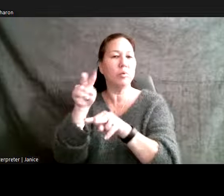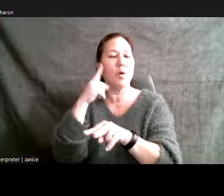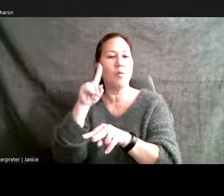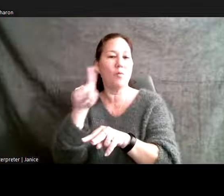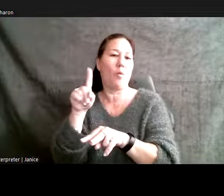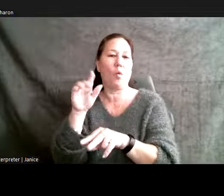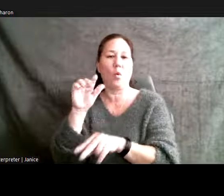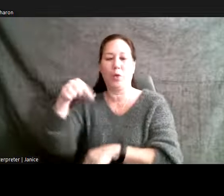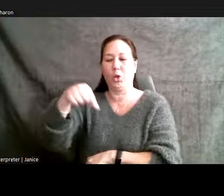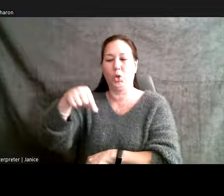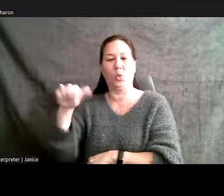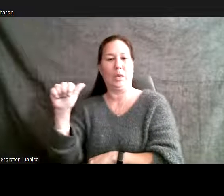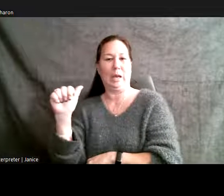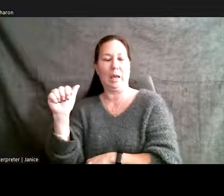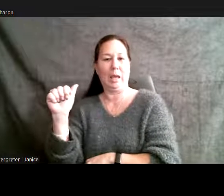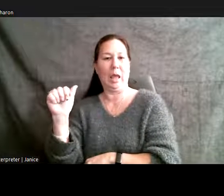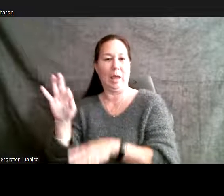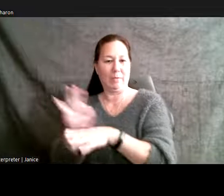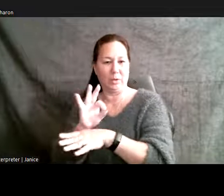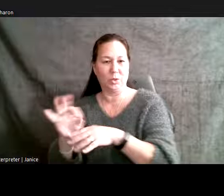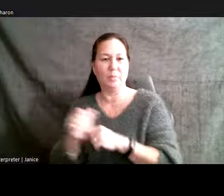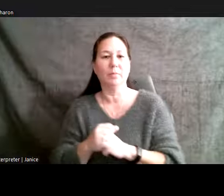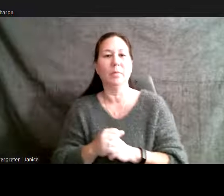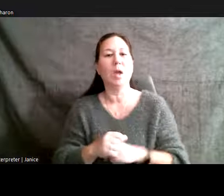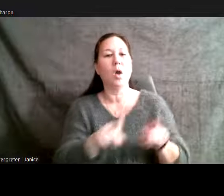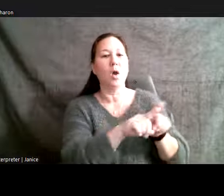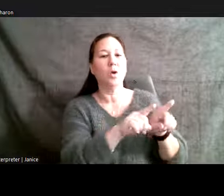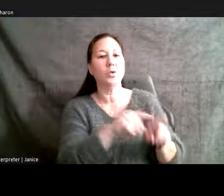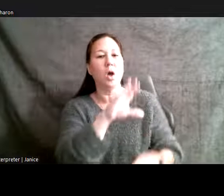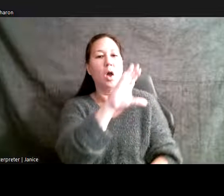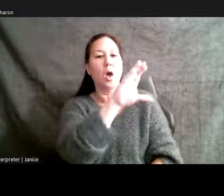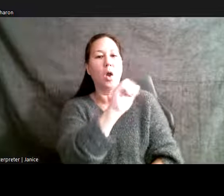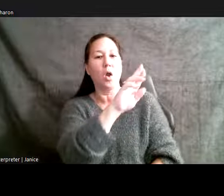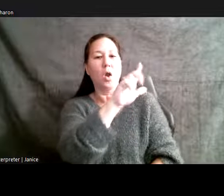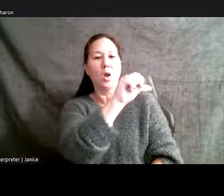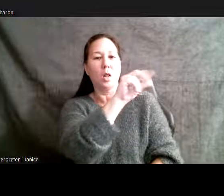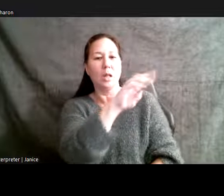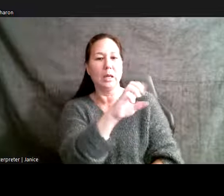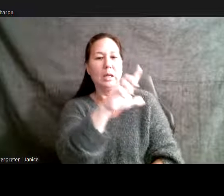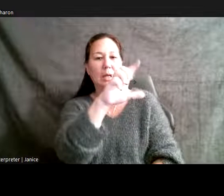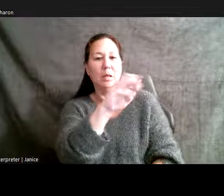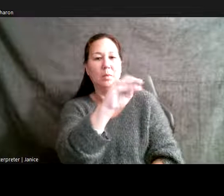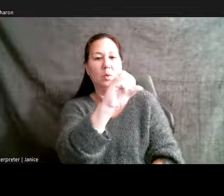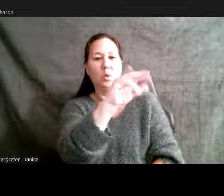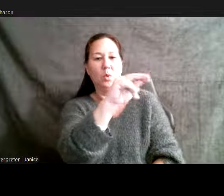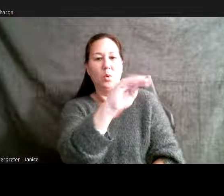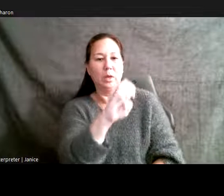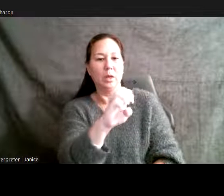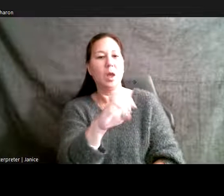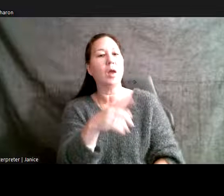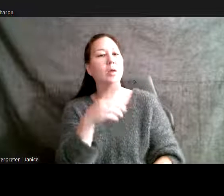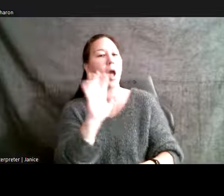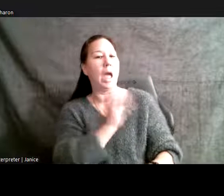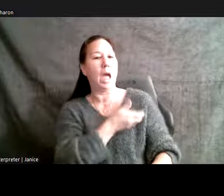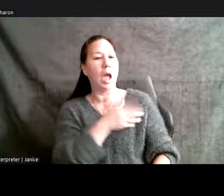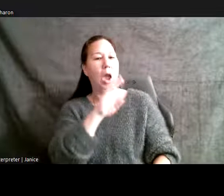Q&A function. And we also have Carlene Lemoyne, our Deputy Director for External Stakeholder Coordination. You will